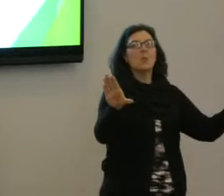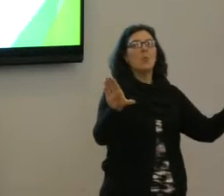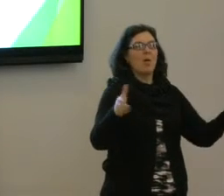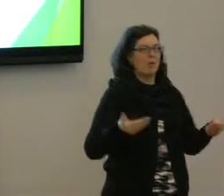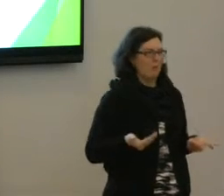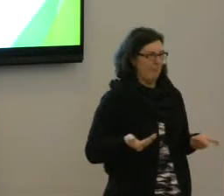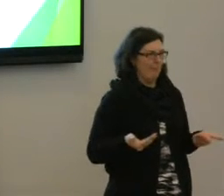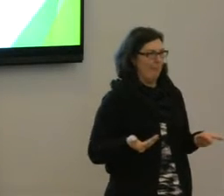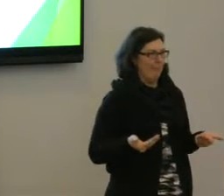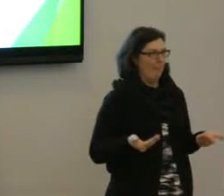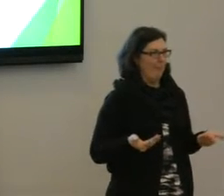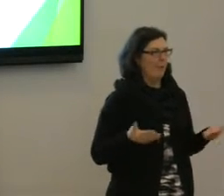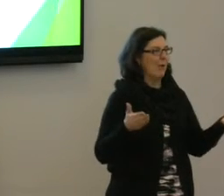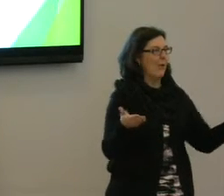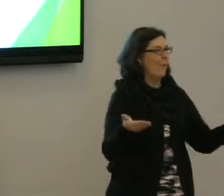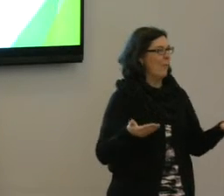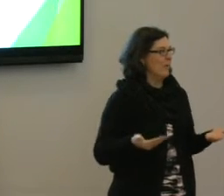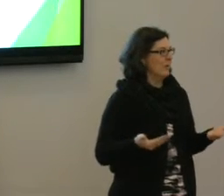welcome.